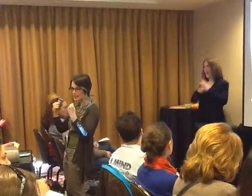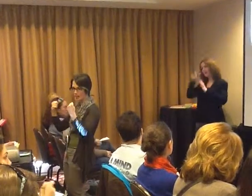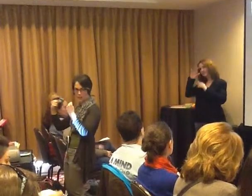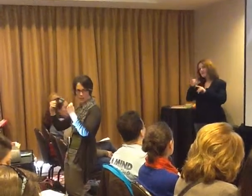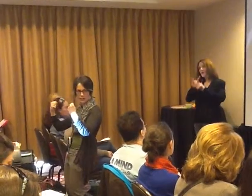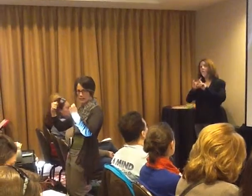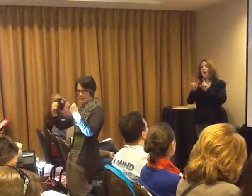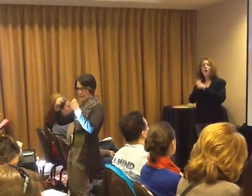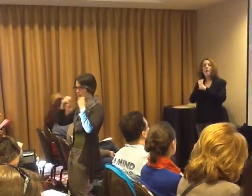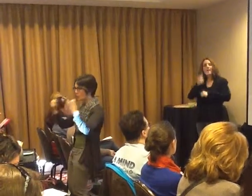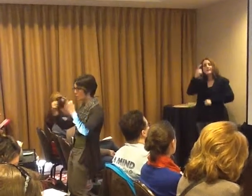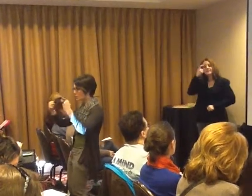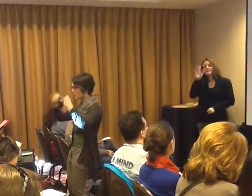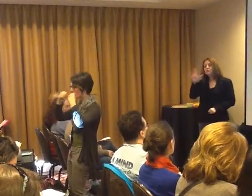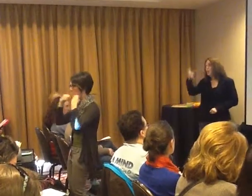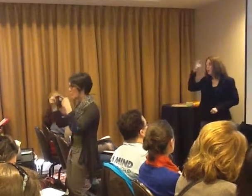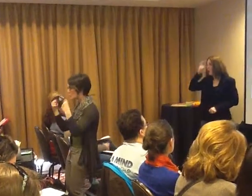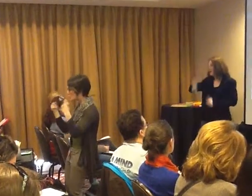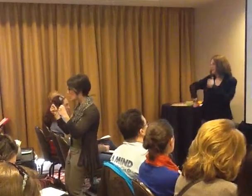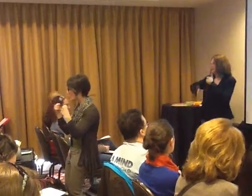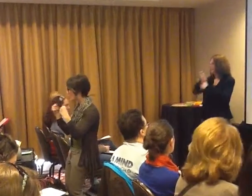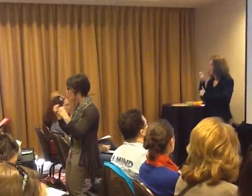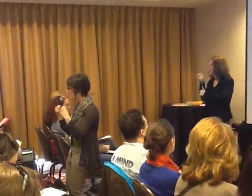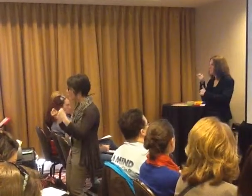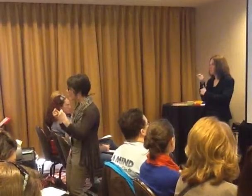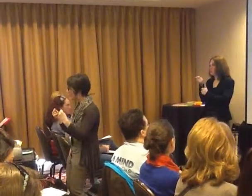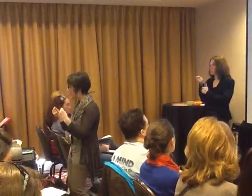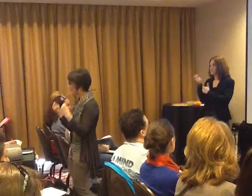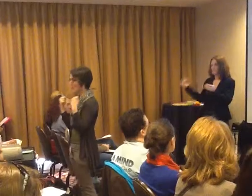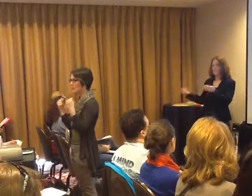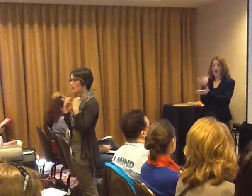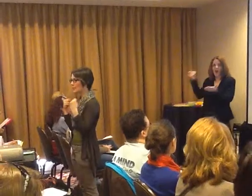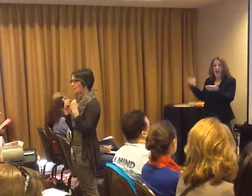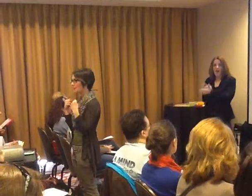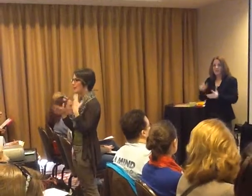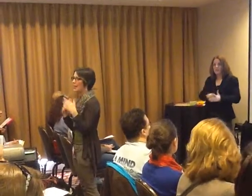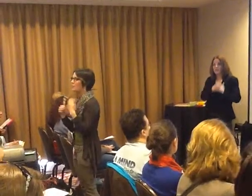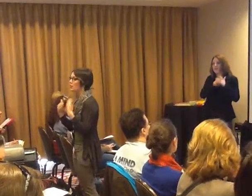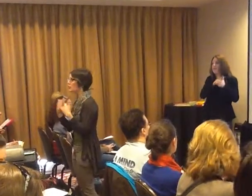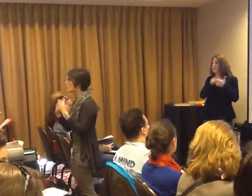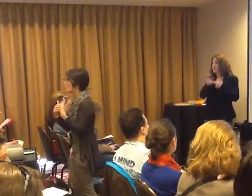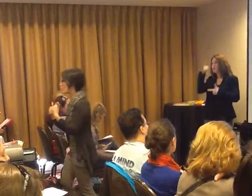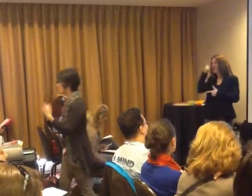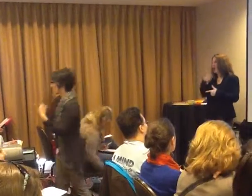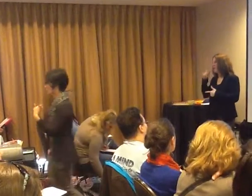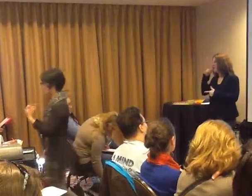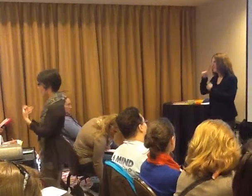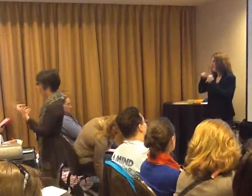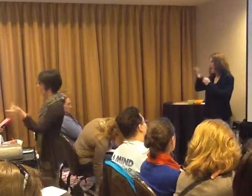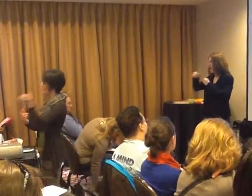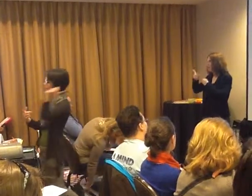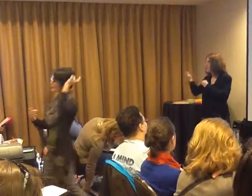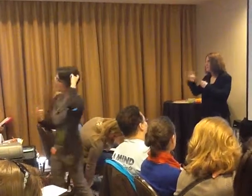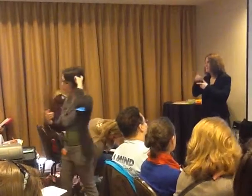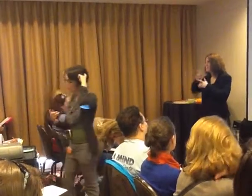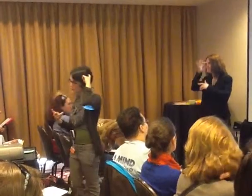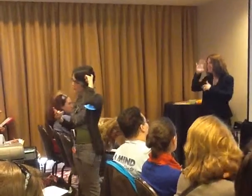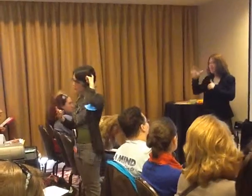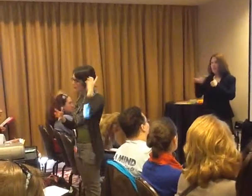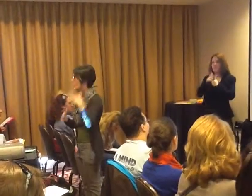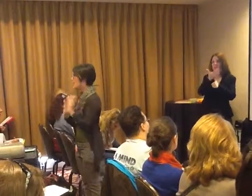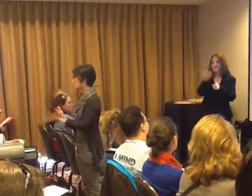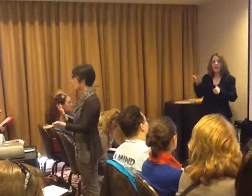brain is like the most spongy right at the beginning, but then you would think, but then I'm going to think about all this other stuff and forget that very